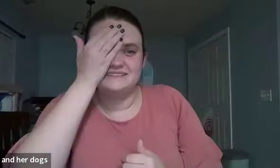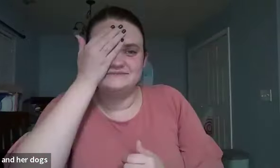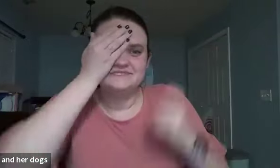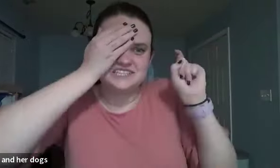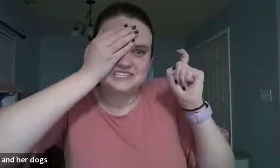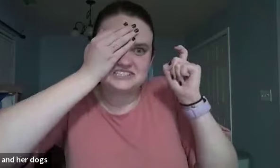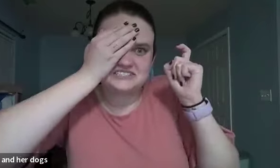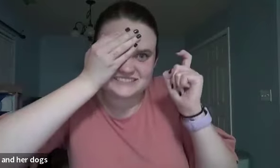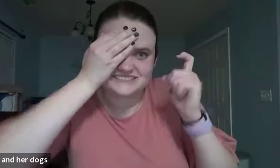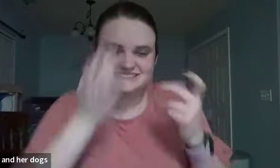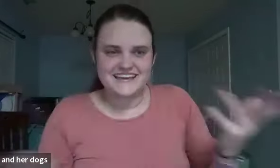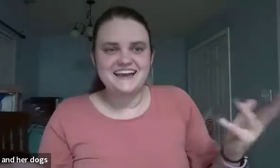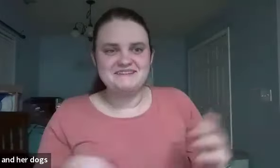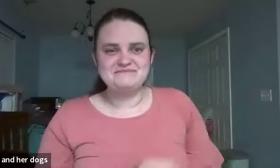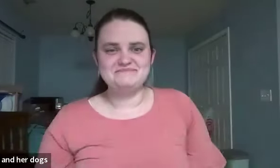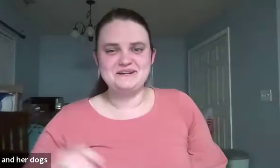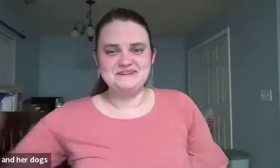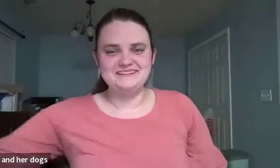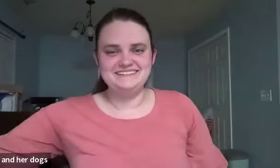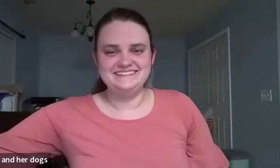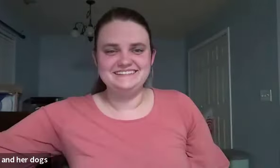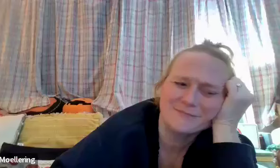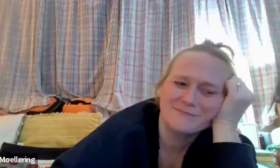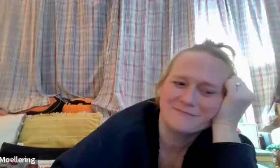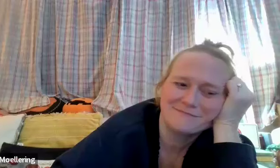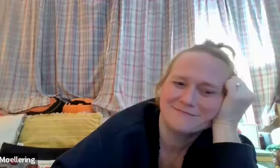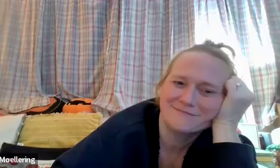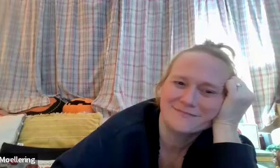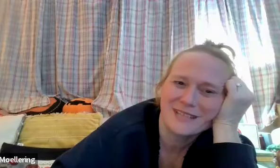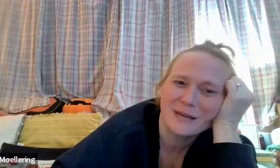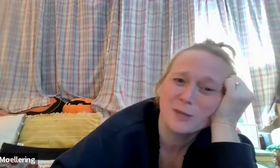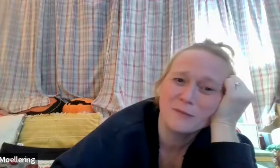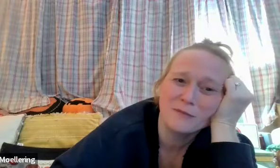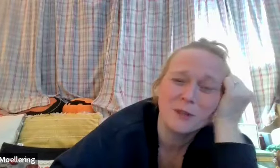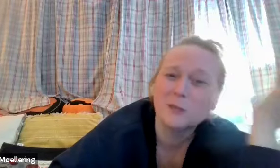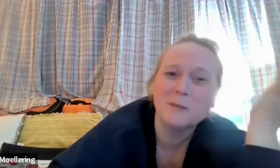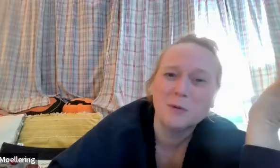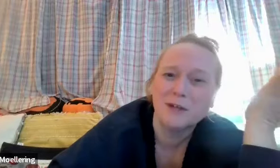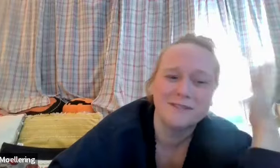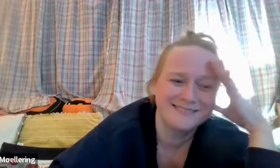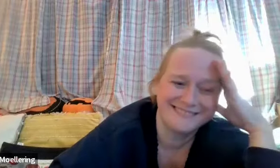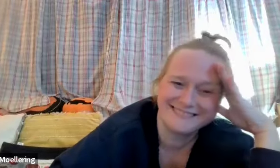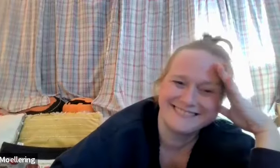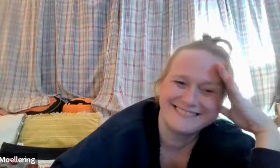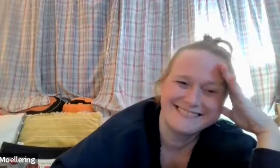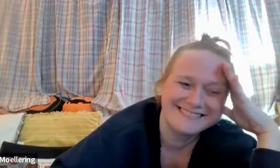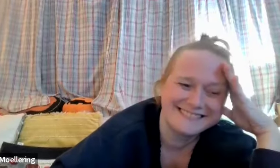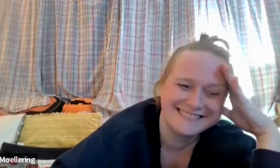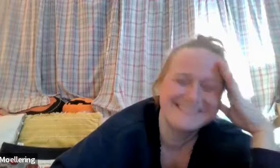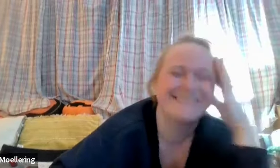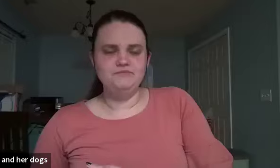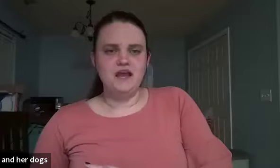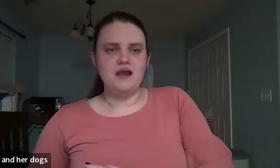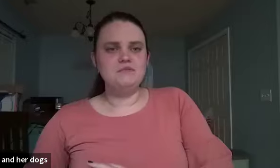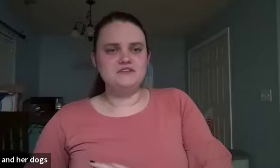like, that, but I mean, Yeah. I I was know. hoping for a little bit more. I know. I remember